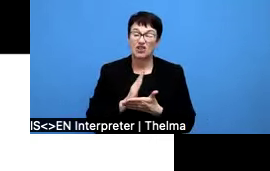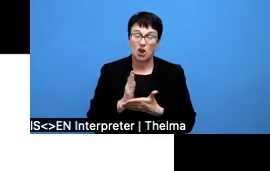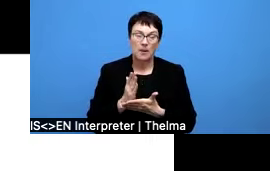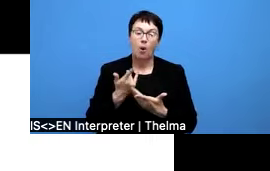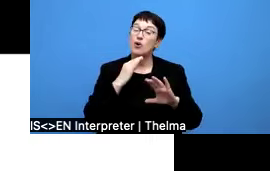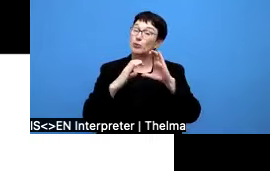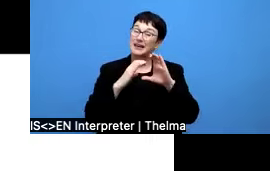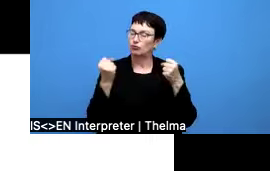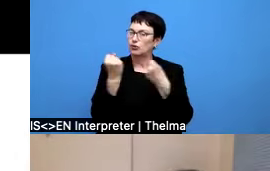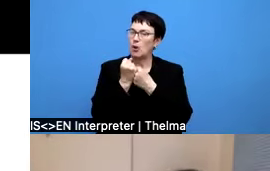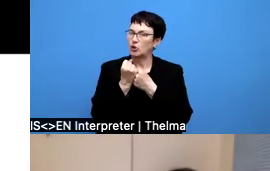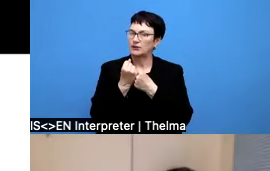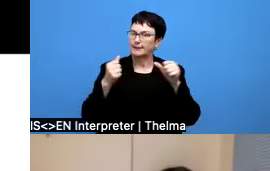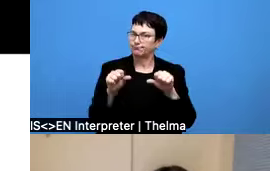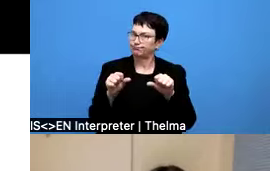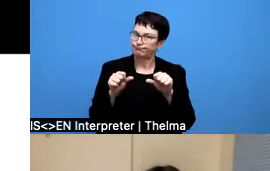inconsistently provided.